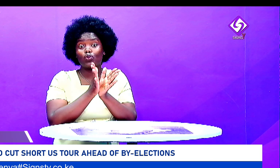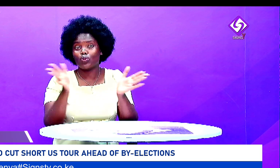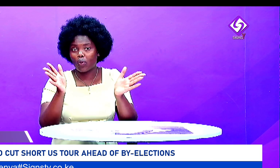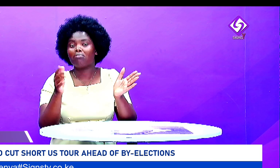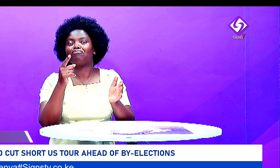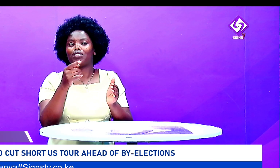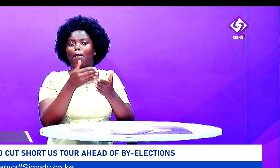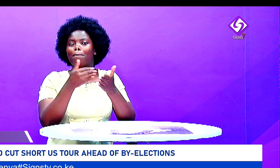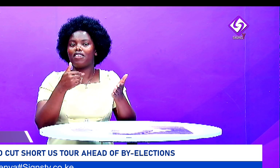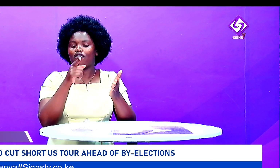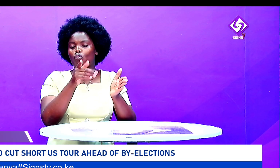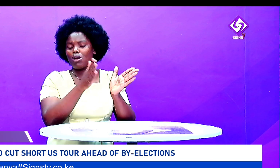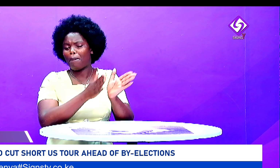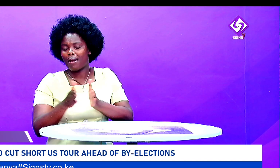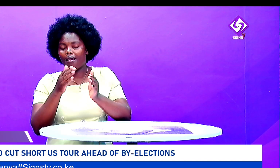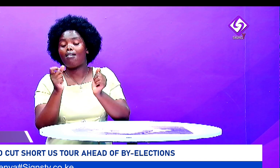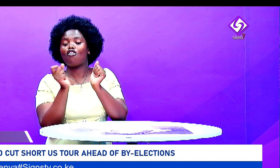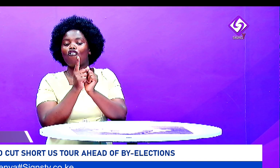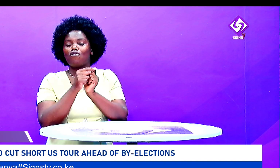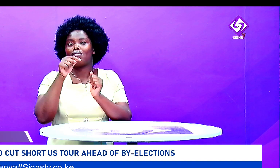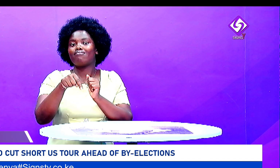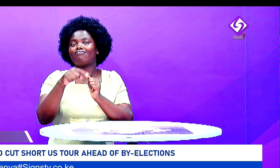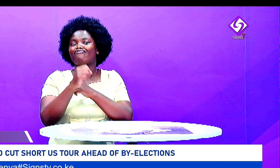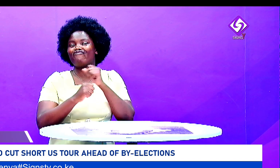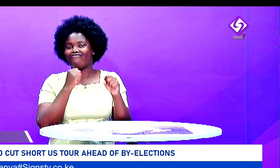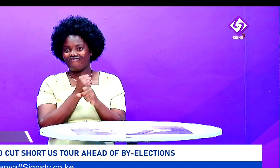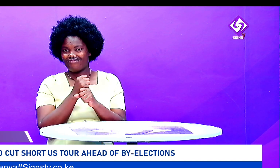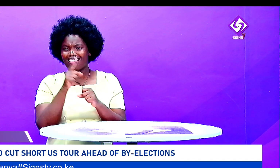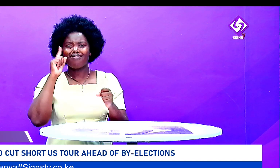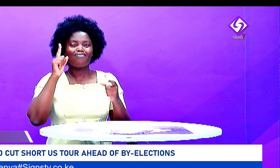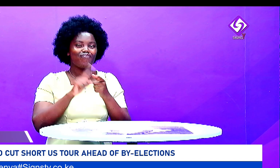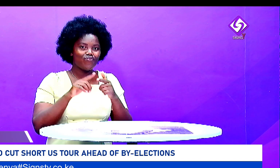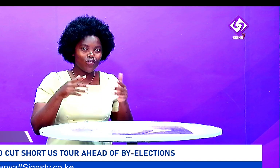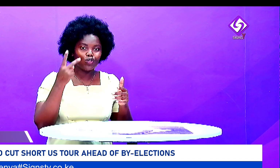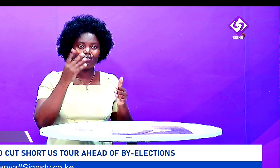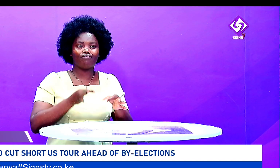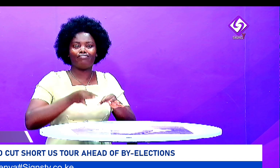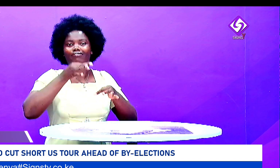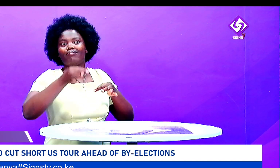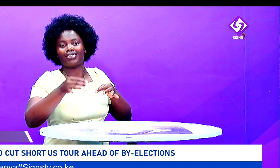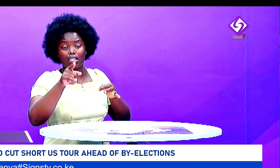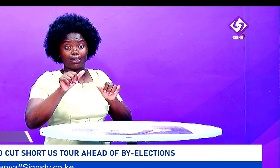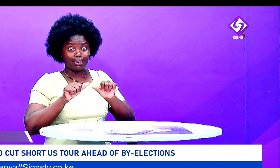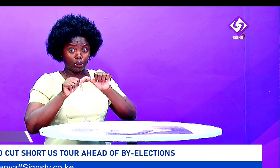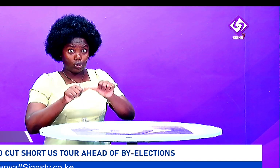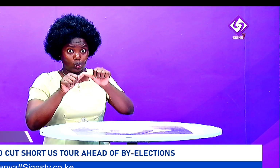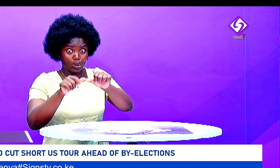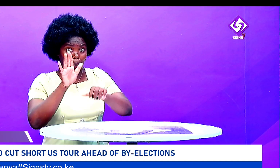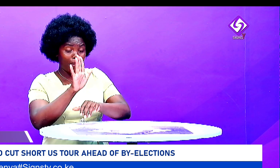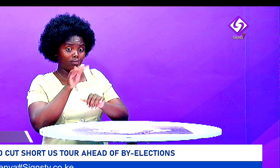prompting Gachagua to reschedule visits to the remaining US states to early next year, 2026.